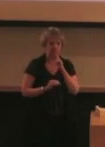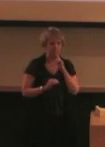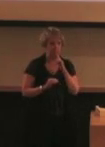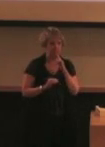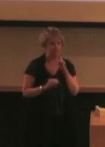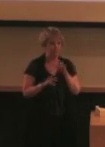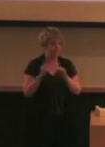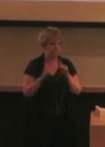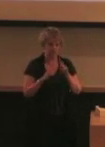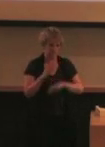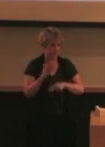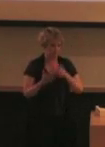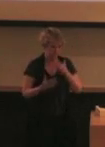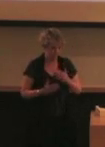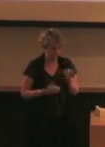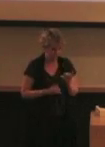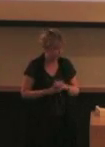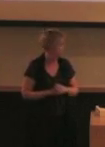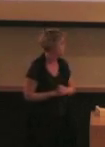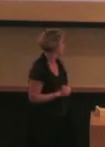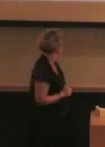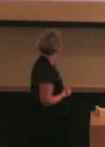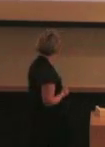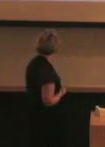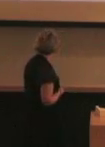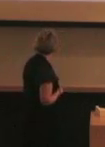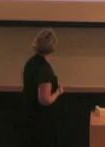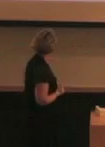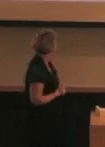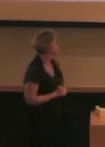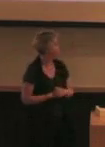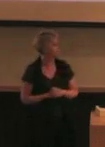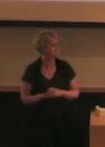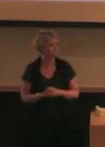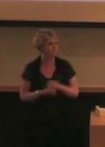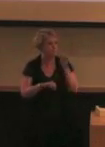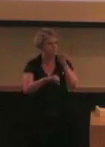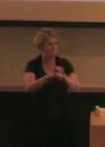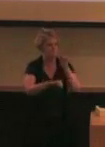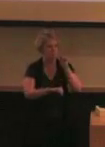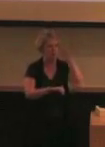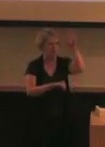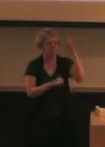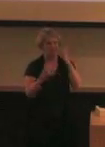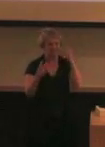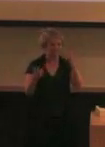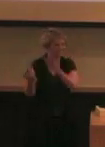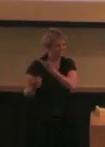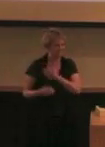clients. All right, as you might see there's a mountain.